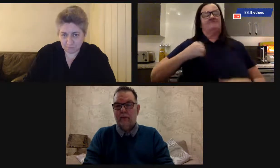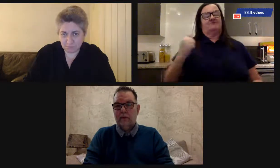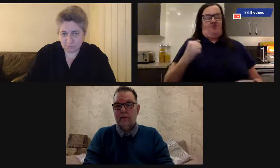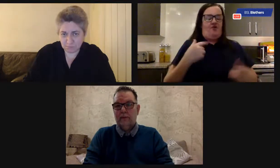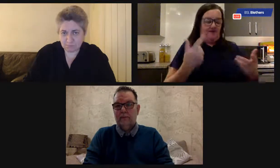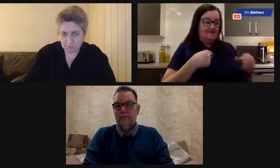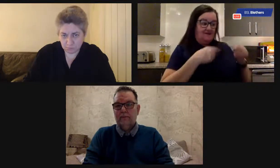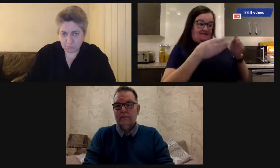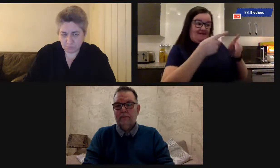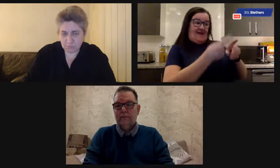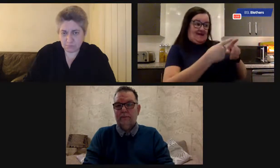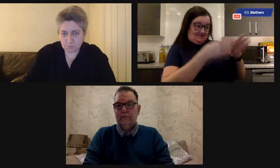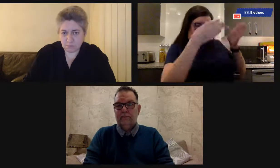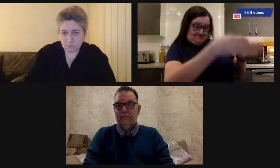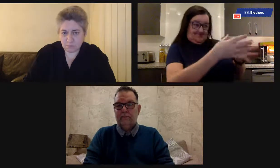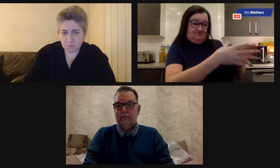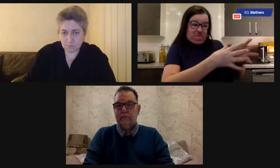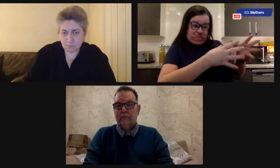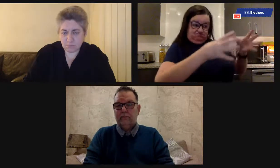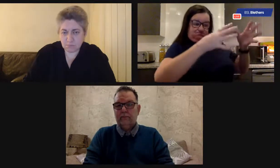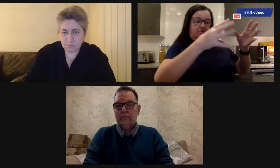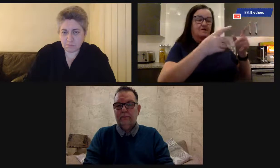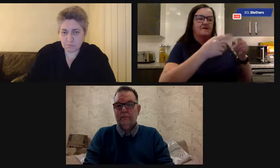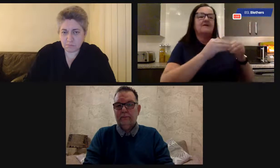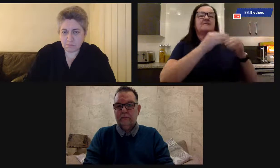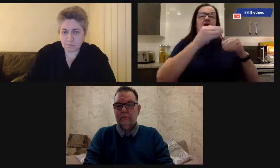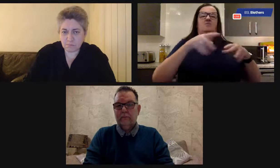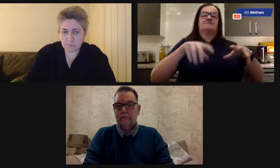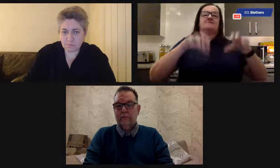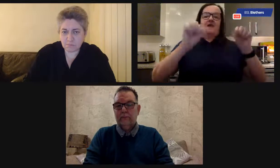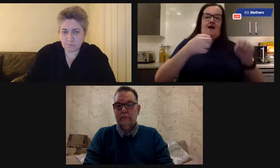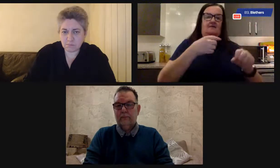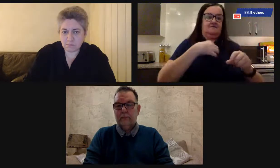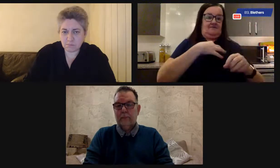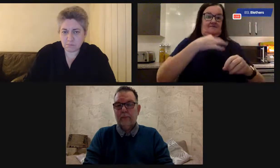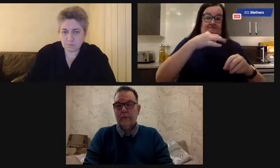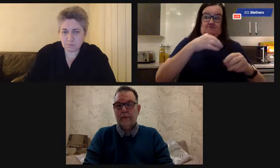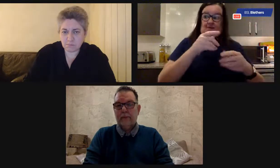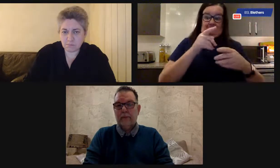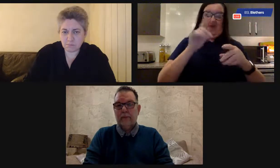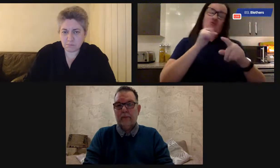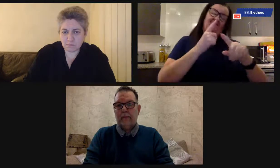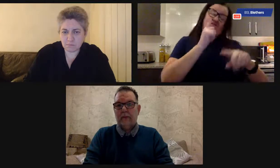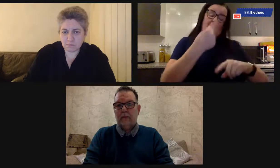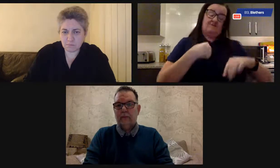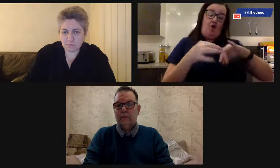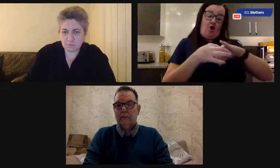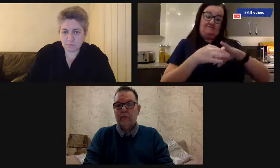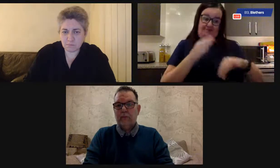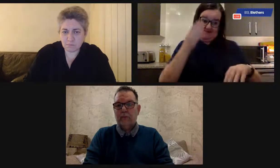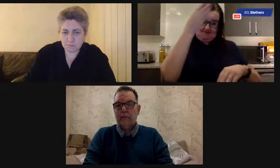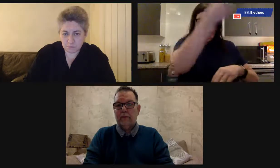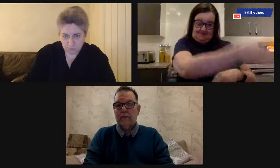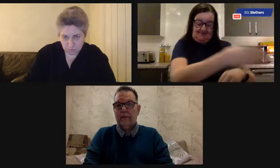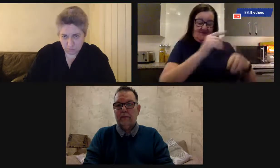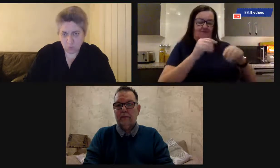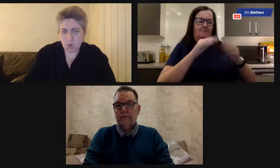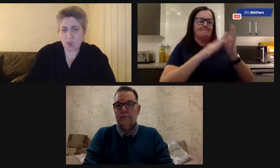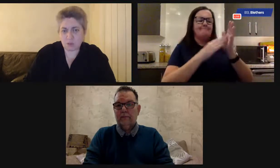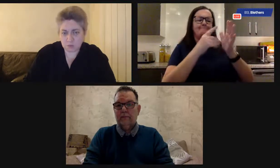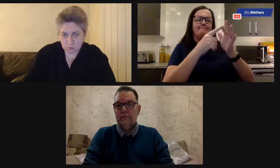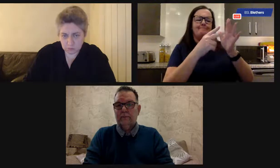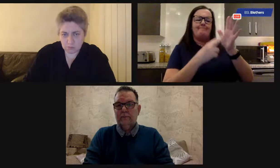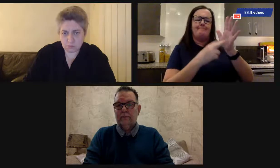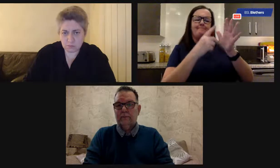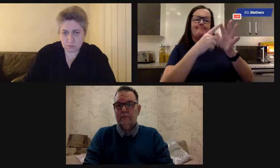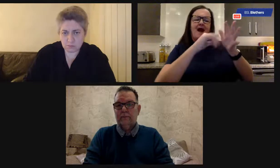mostly English people. But I mean, I'm English myself, that's how I knew about it, but I live in Scotland. And when I obviously, it was my